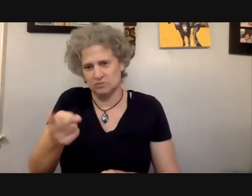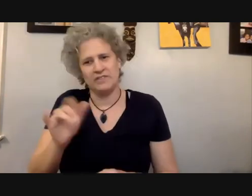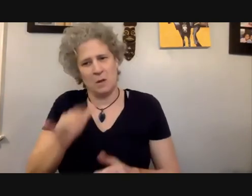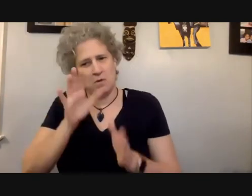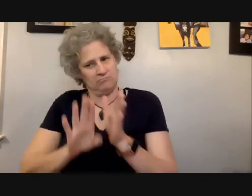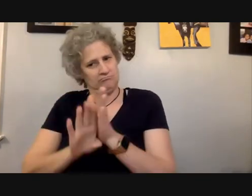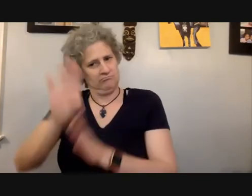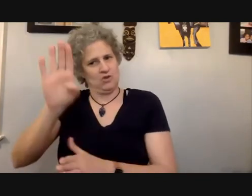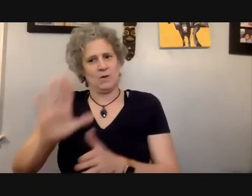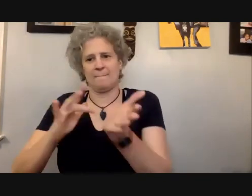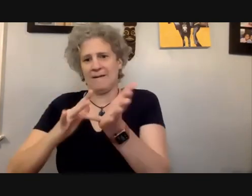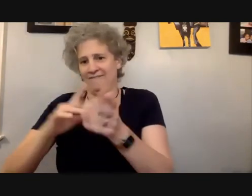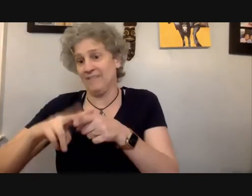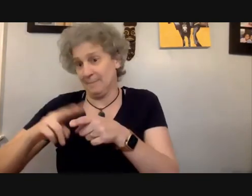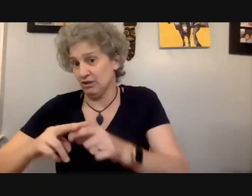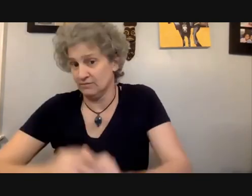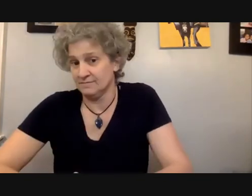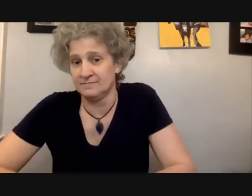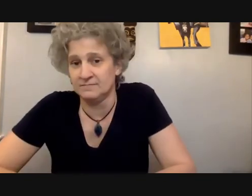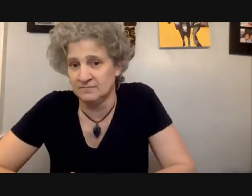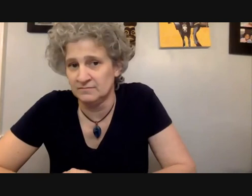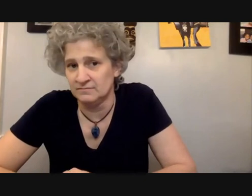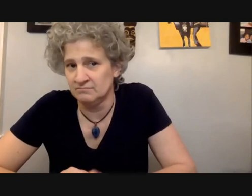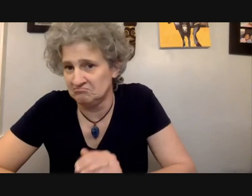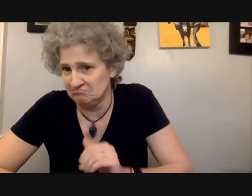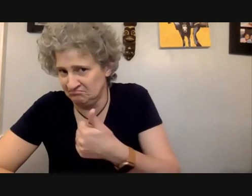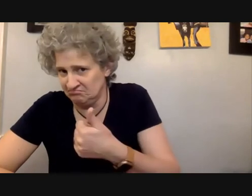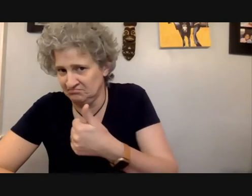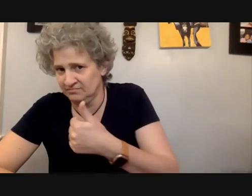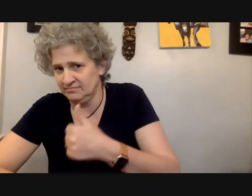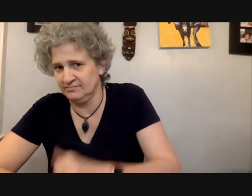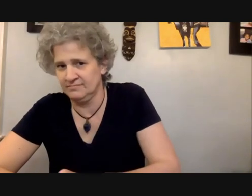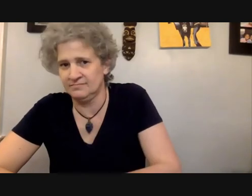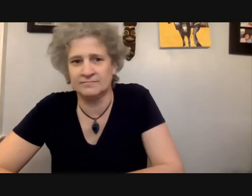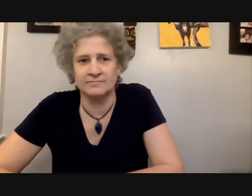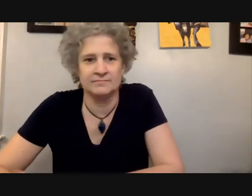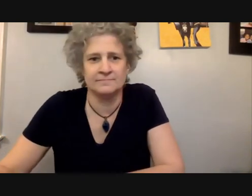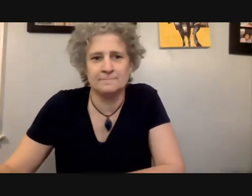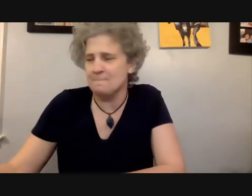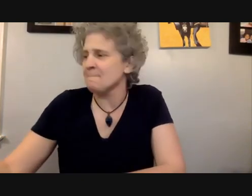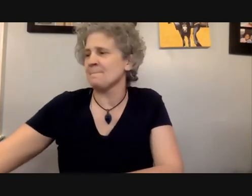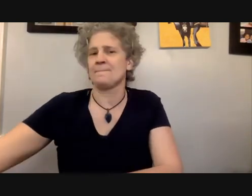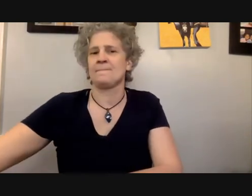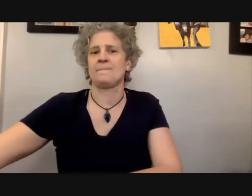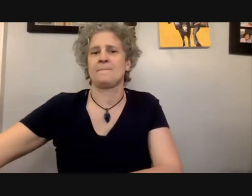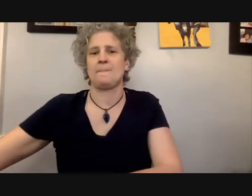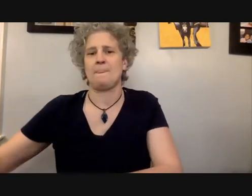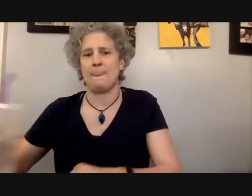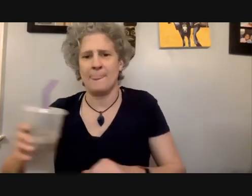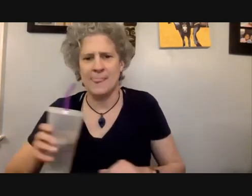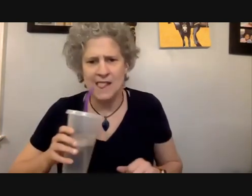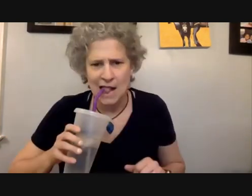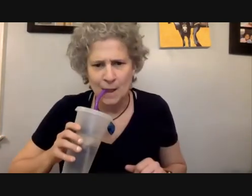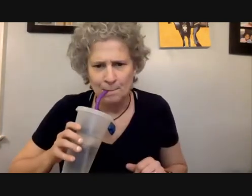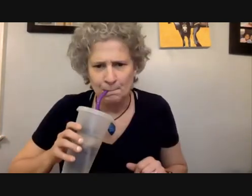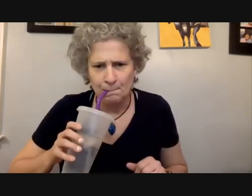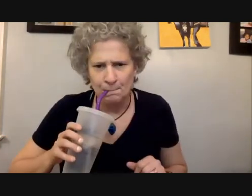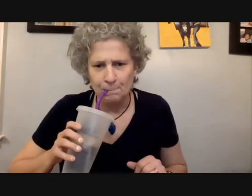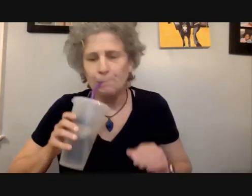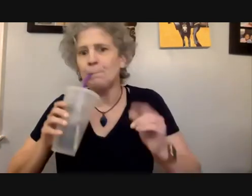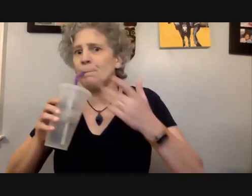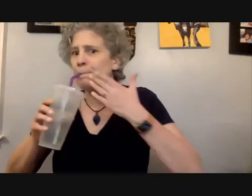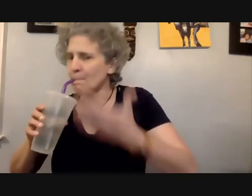some role play with your kids, take turns being, either the nurse or the patient. Next slide, please, just so they get